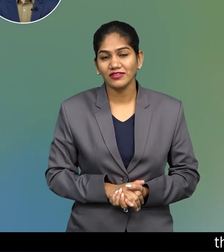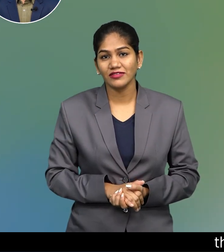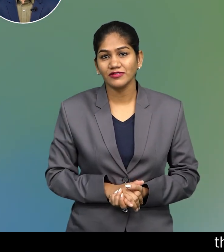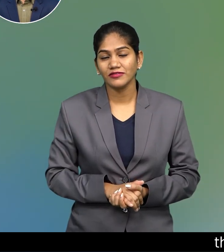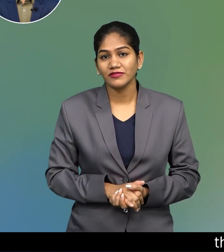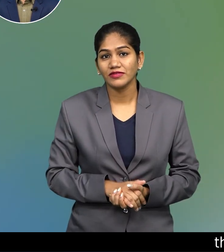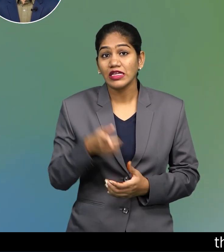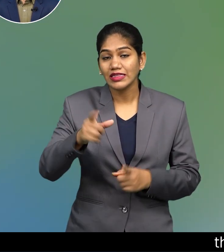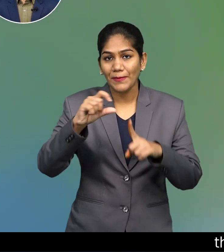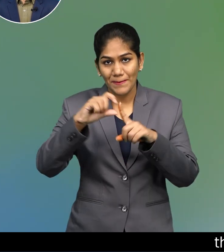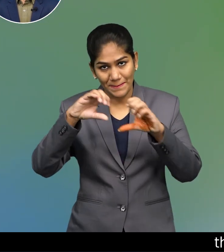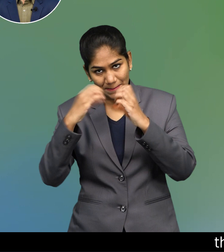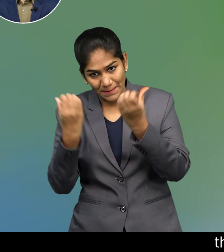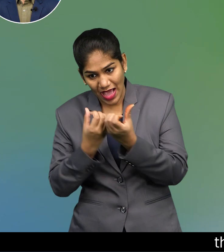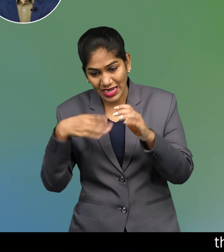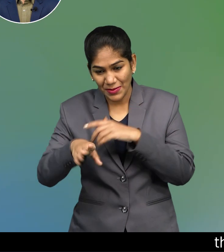the Parliament